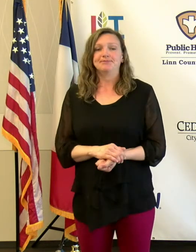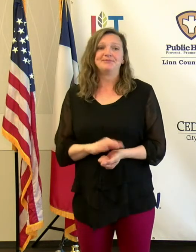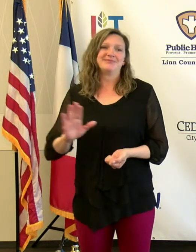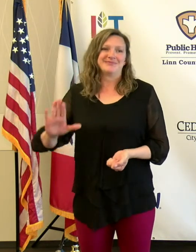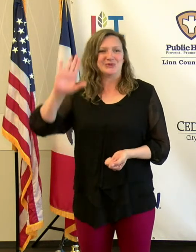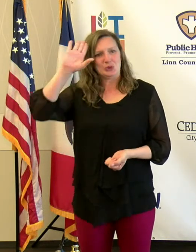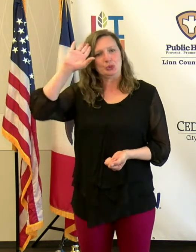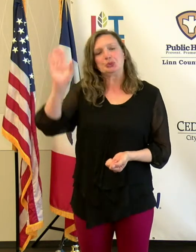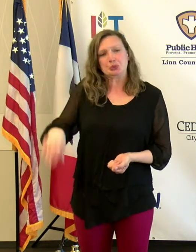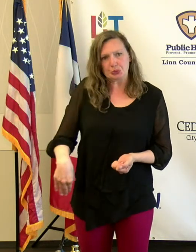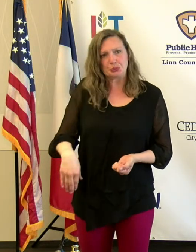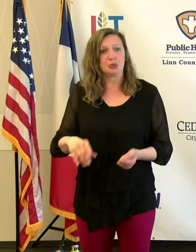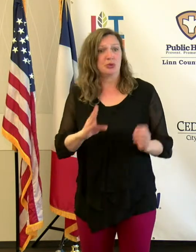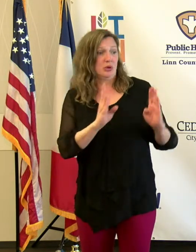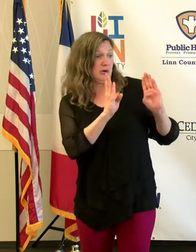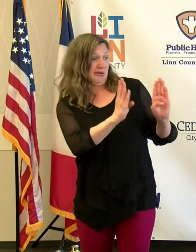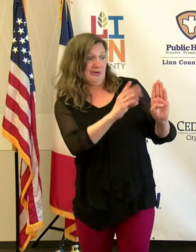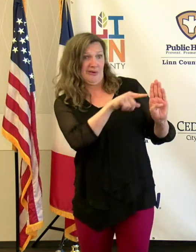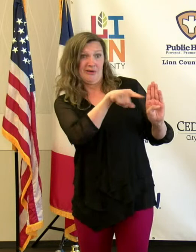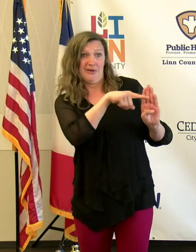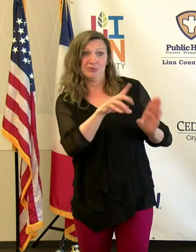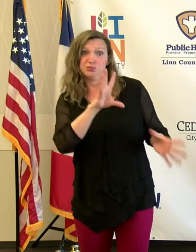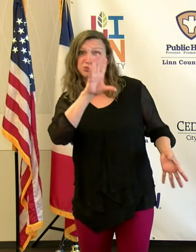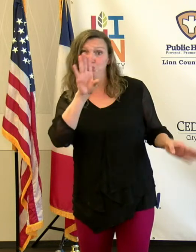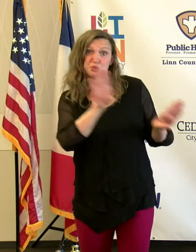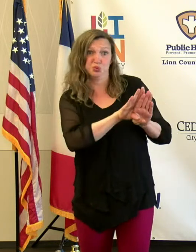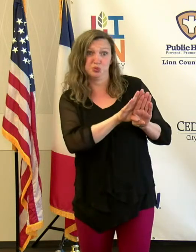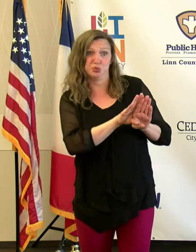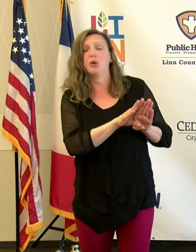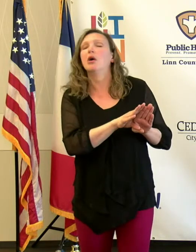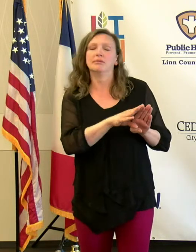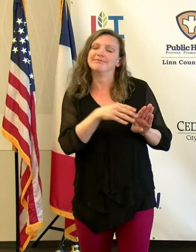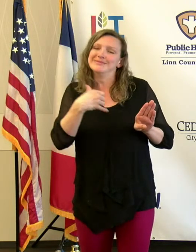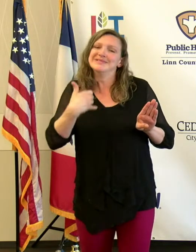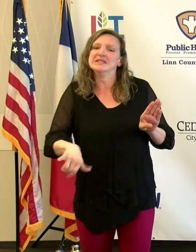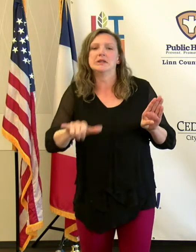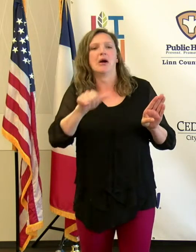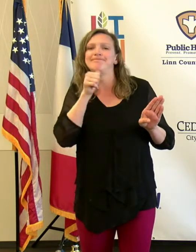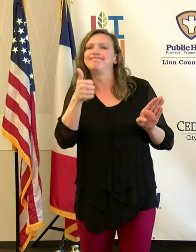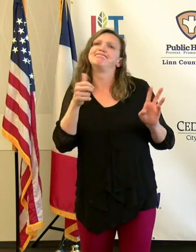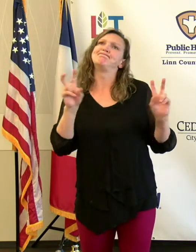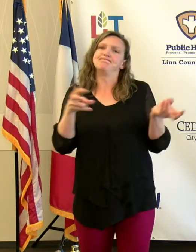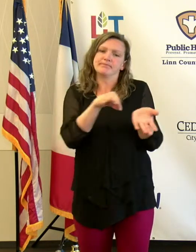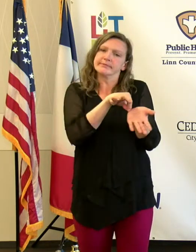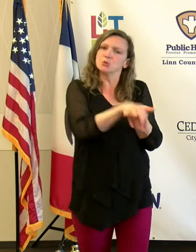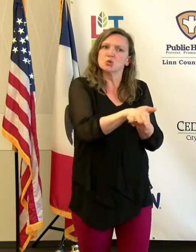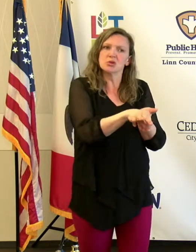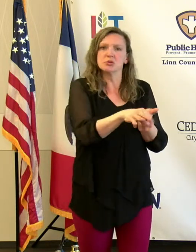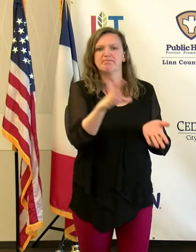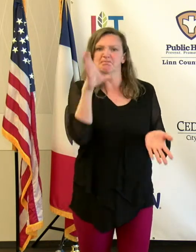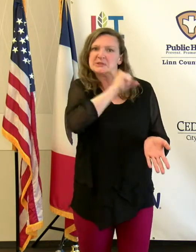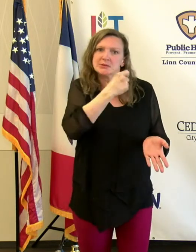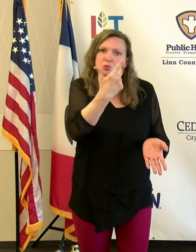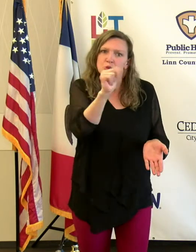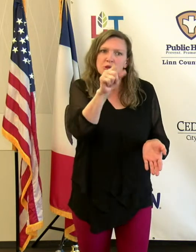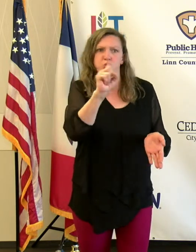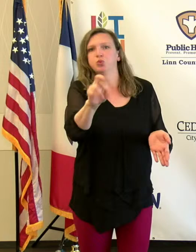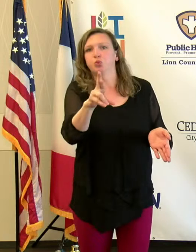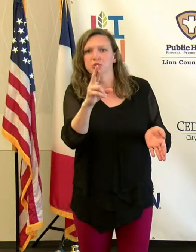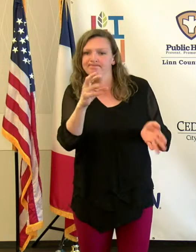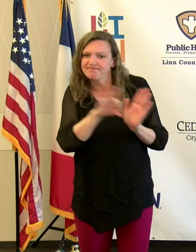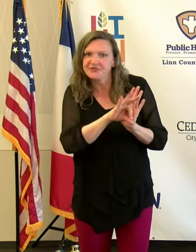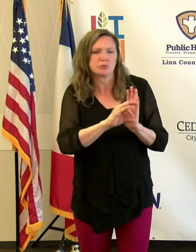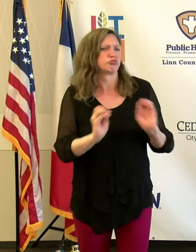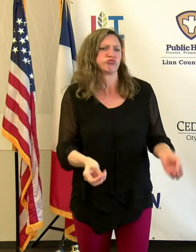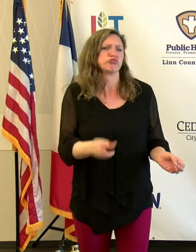they're involved in continuous, voluntary, or required learning. Districts also were informed that they may have